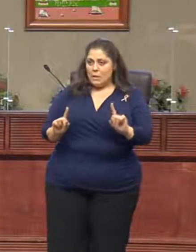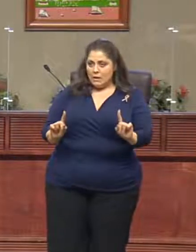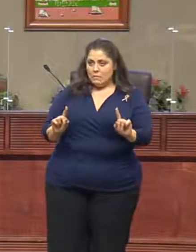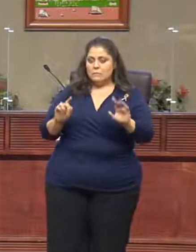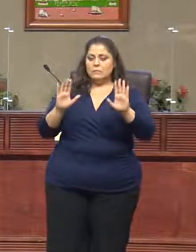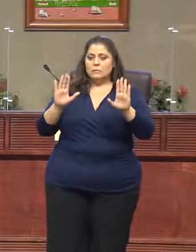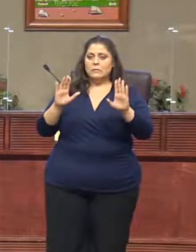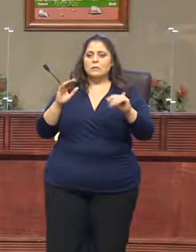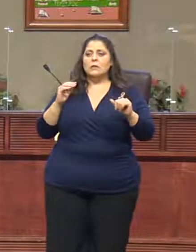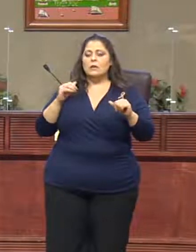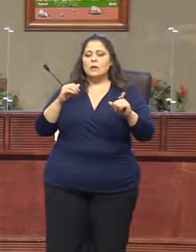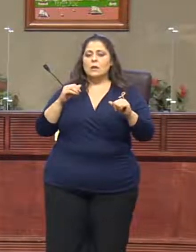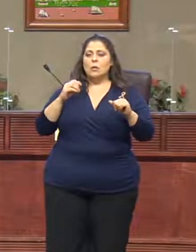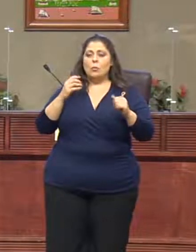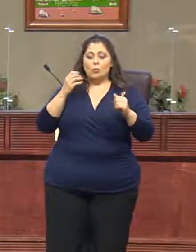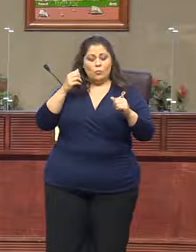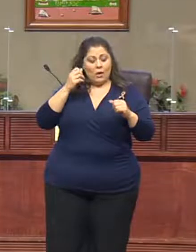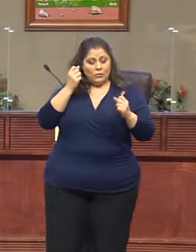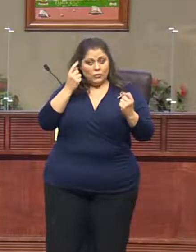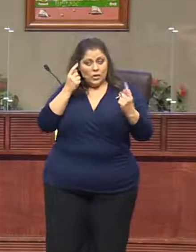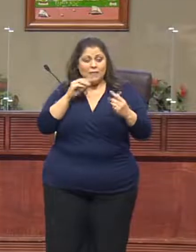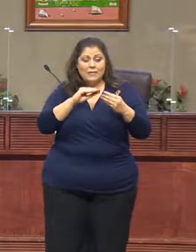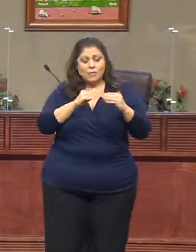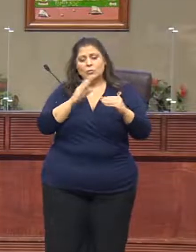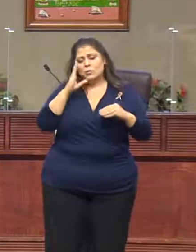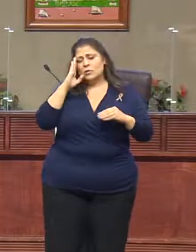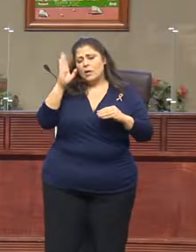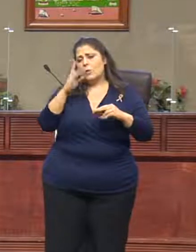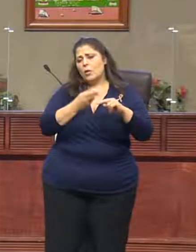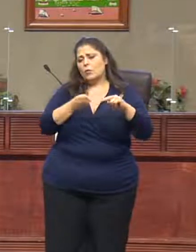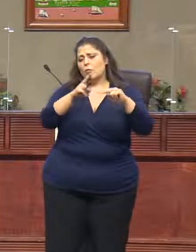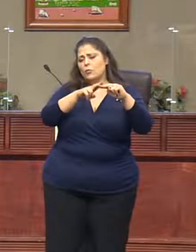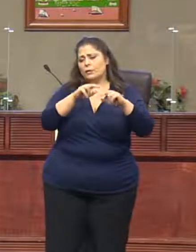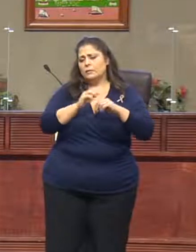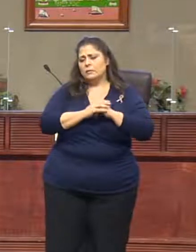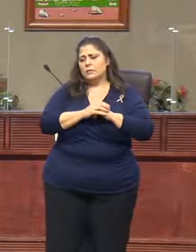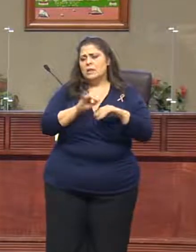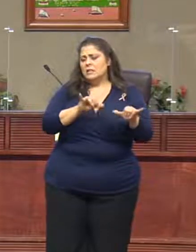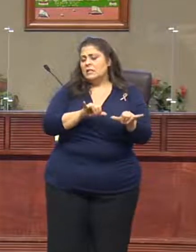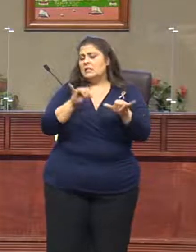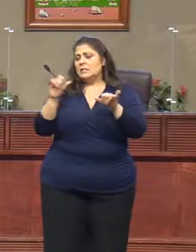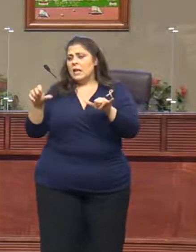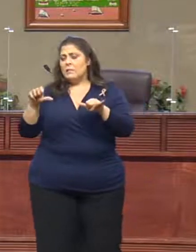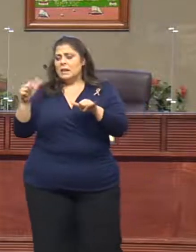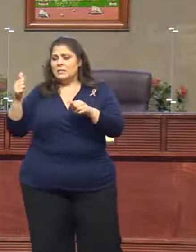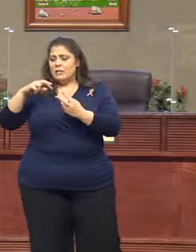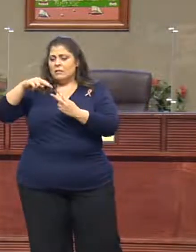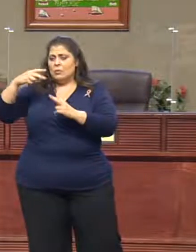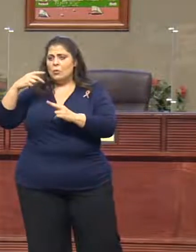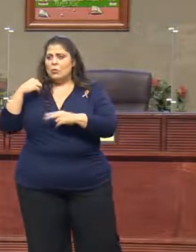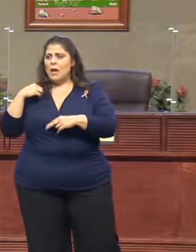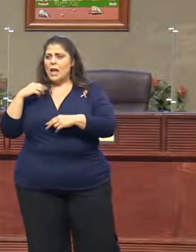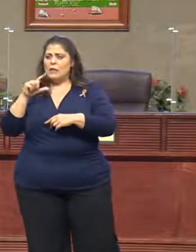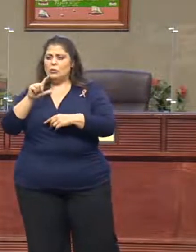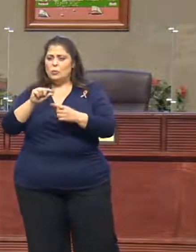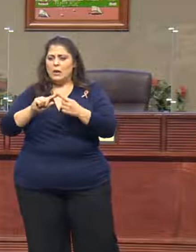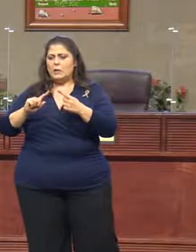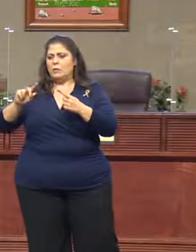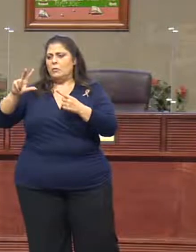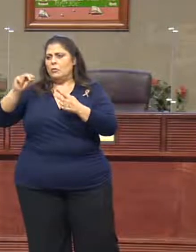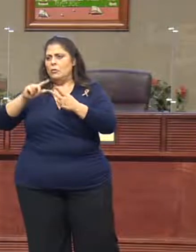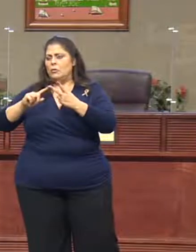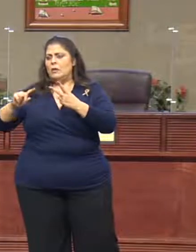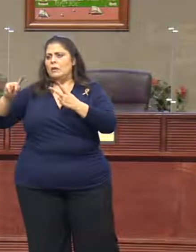this. These numbers are going to increase, and the same way that the other variants we saw 20 and 30 and then 150